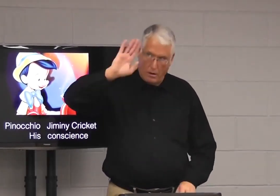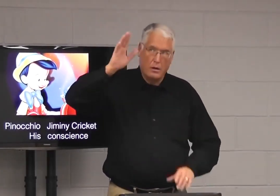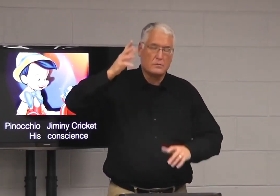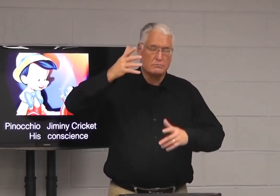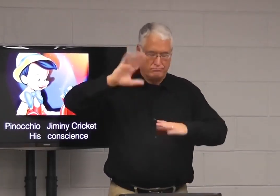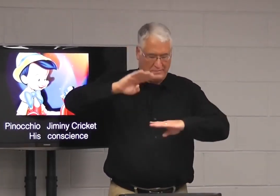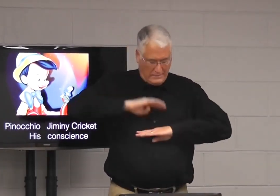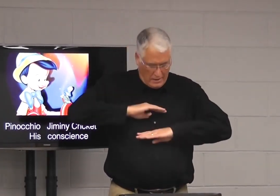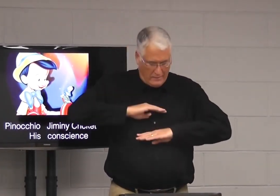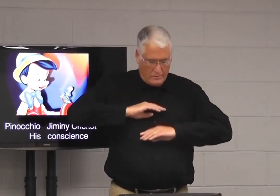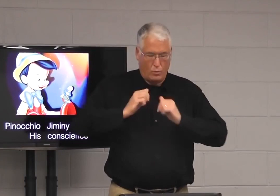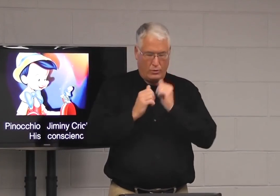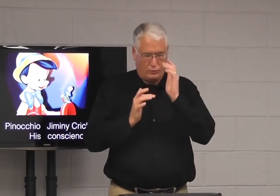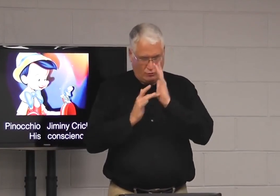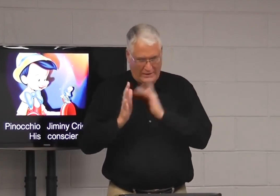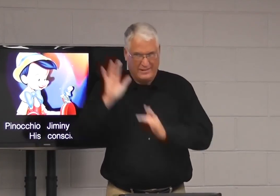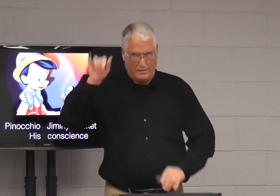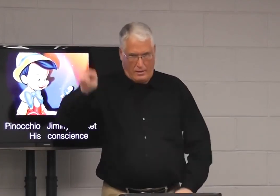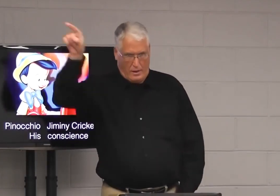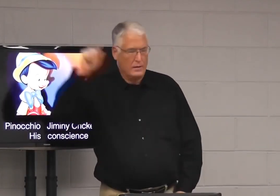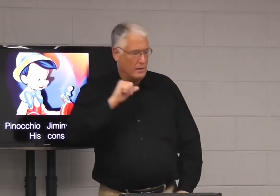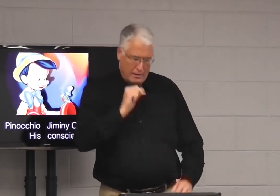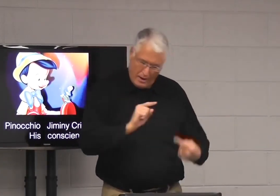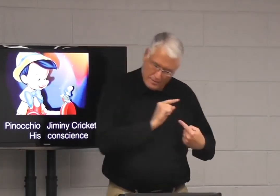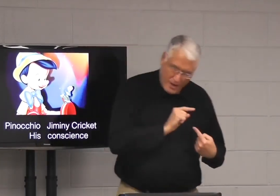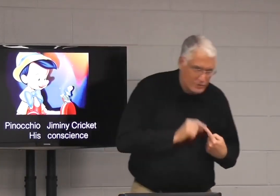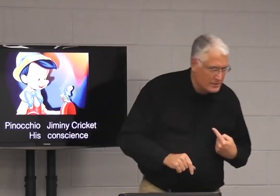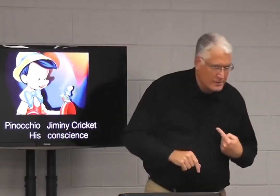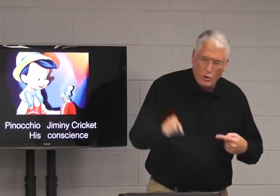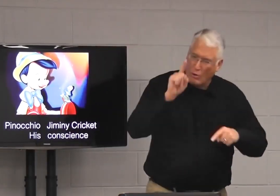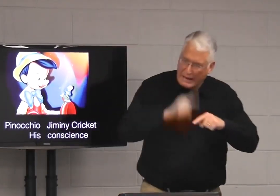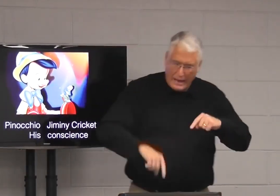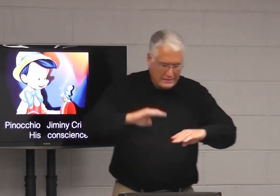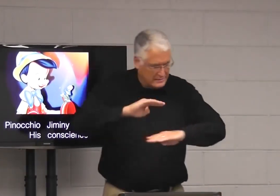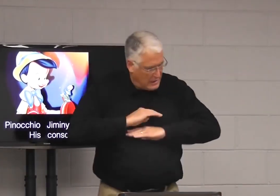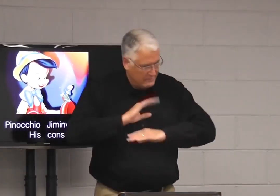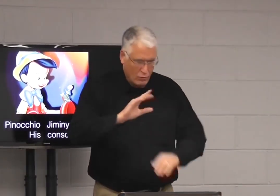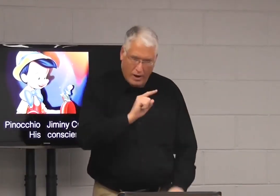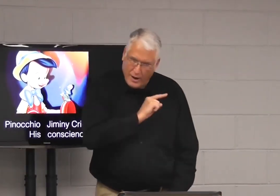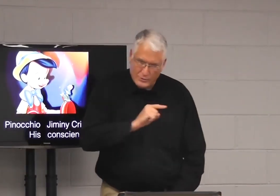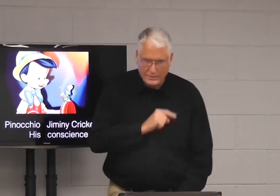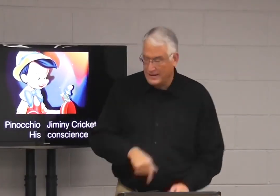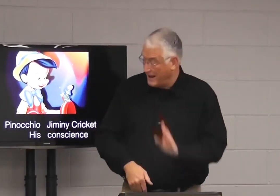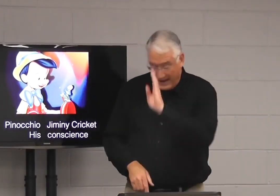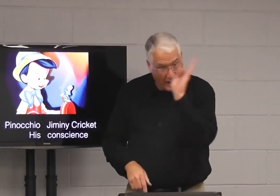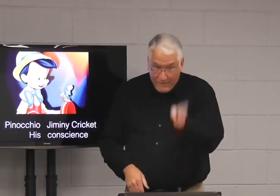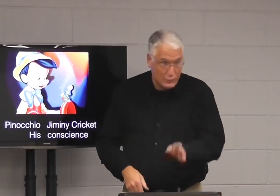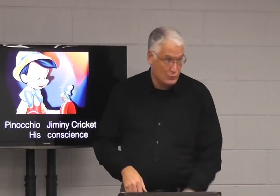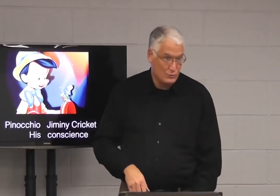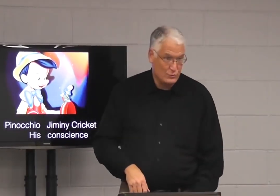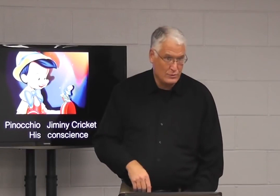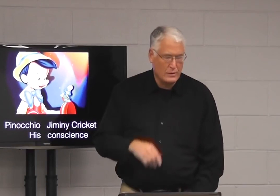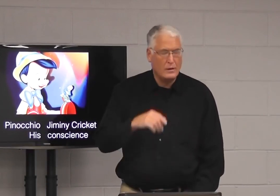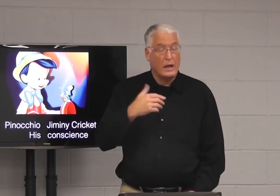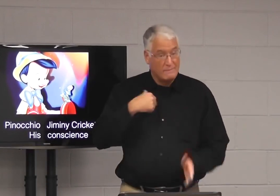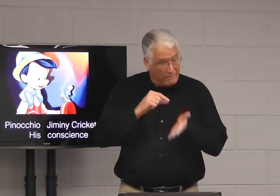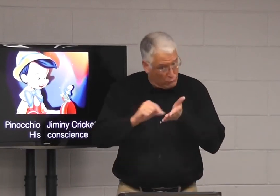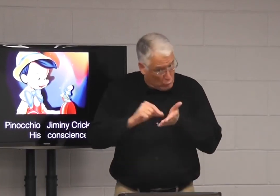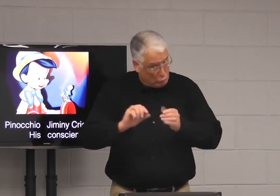God's wrath. He was satisfied with Jesus, not with you, and your conscience will never equal.